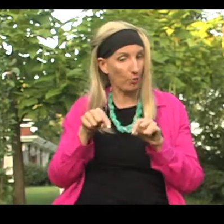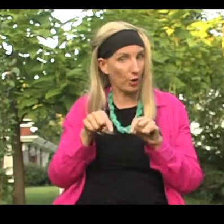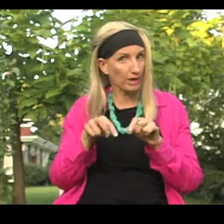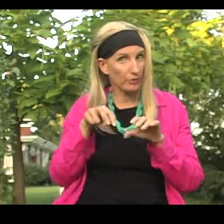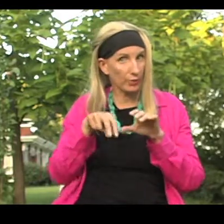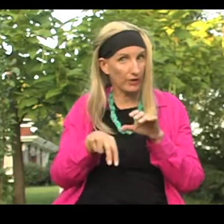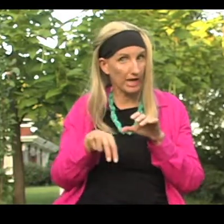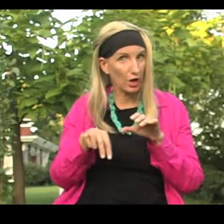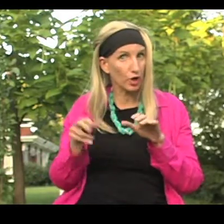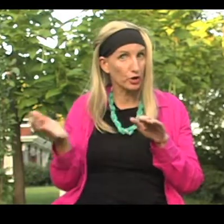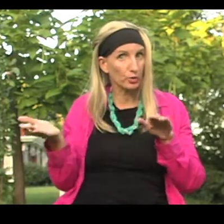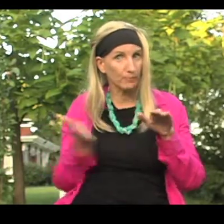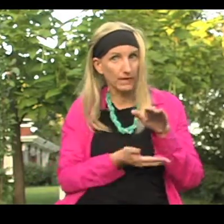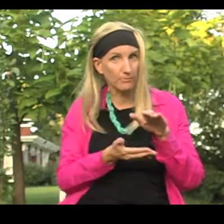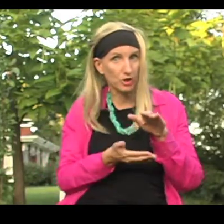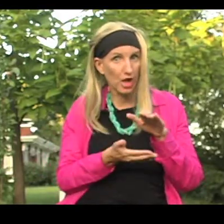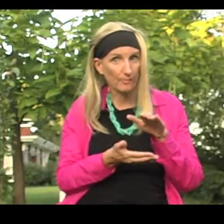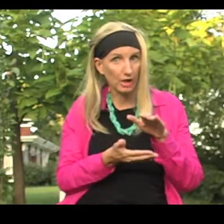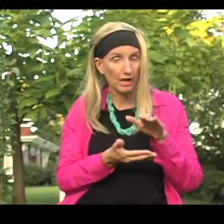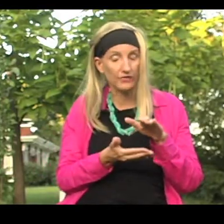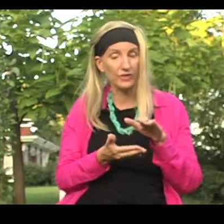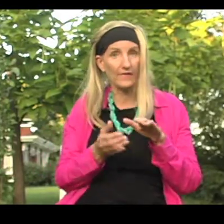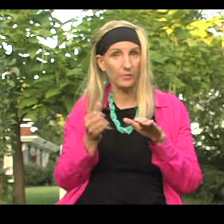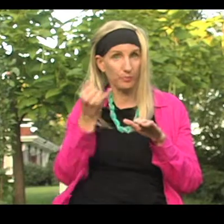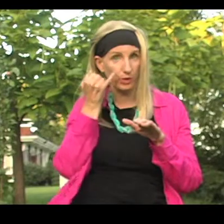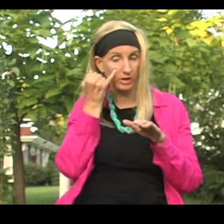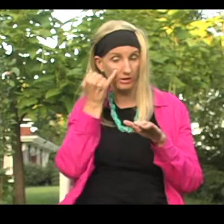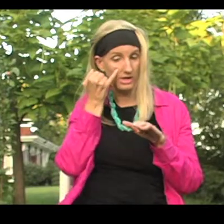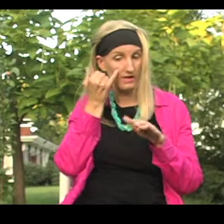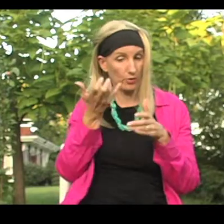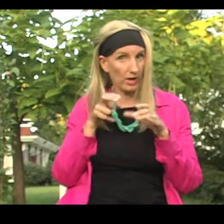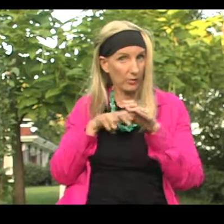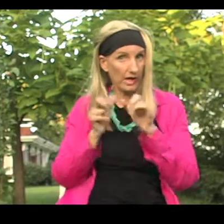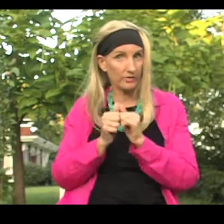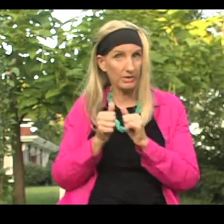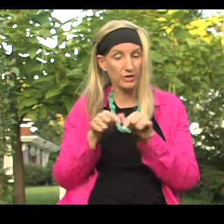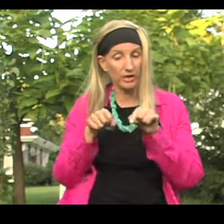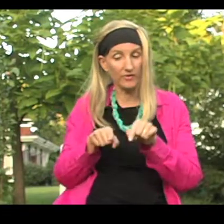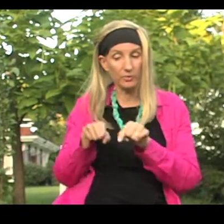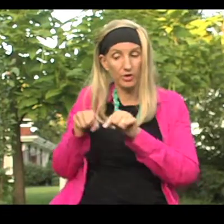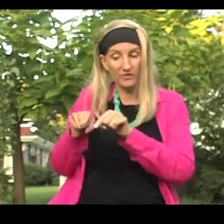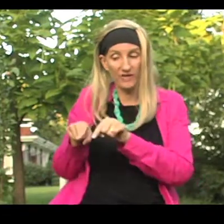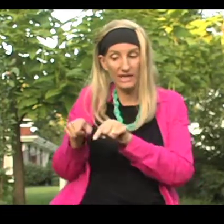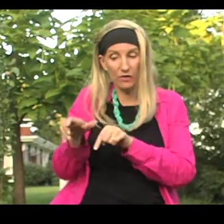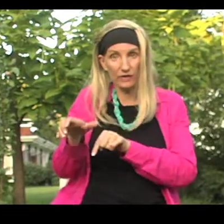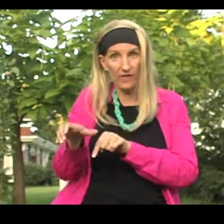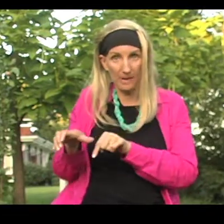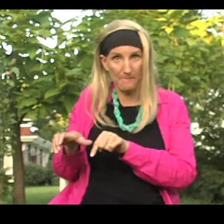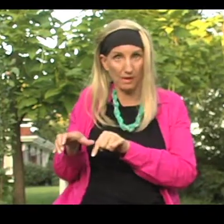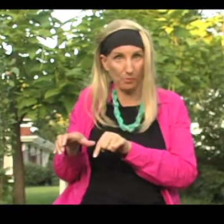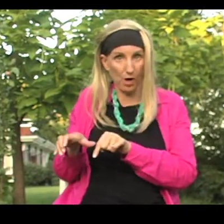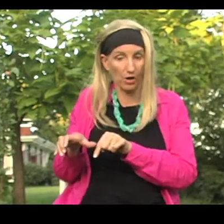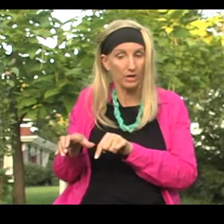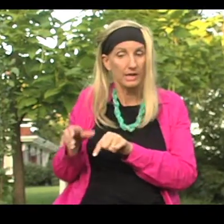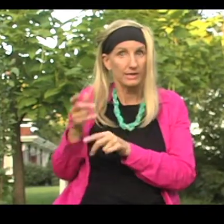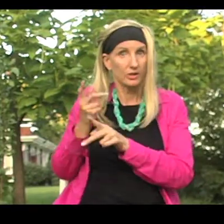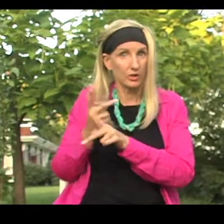them through there or you'll get them chopped off. So you have to put, if you want to ride with me, you're going to have to put your feet over in that middle part so you can